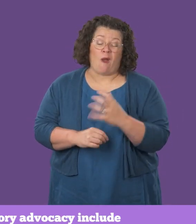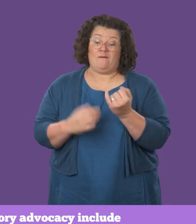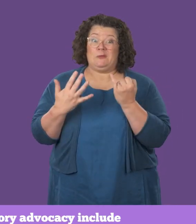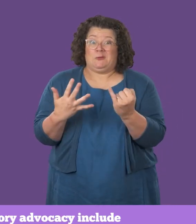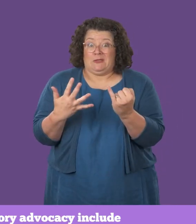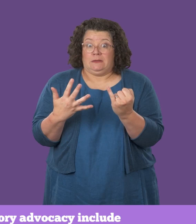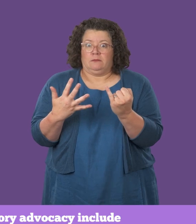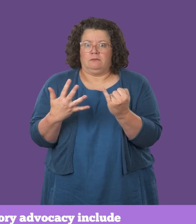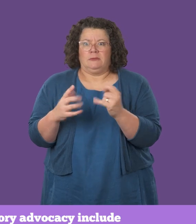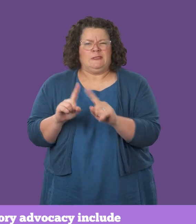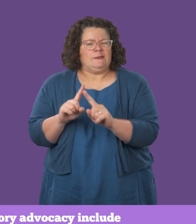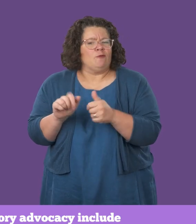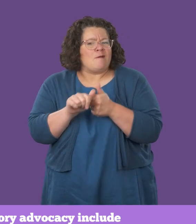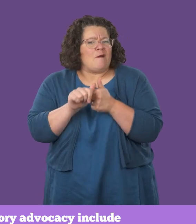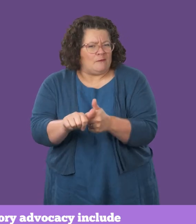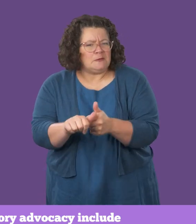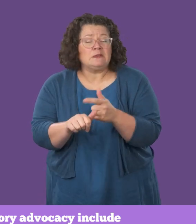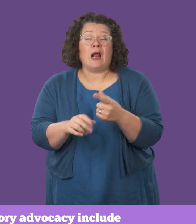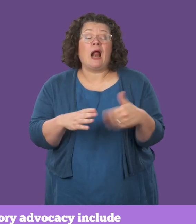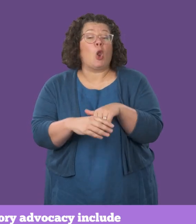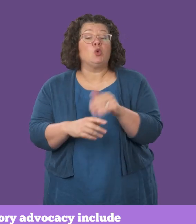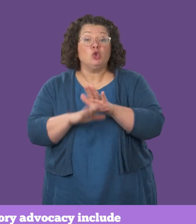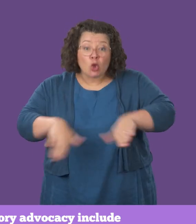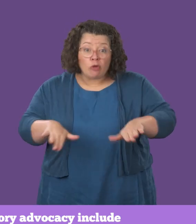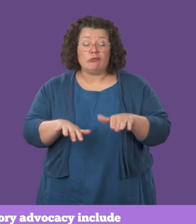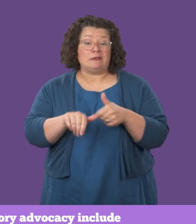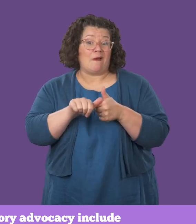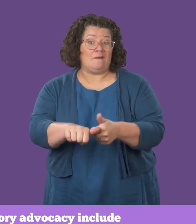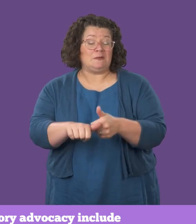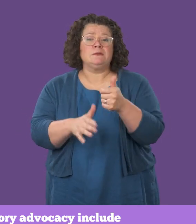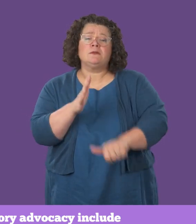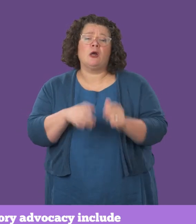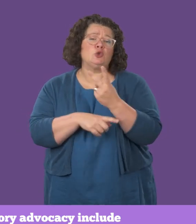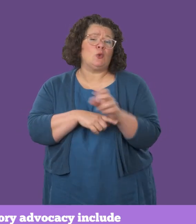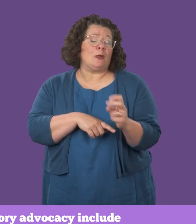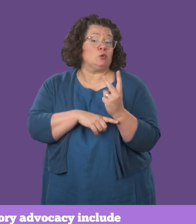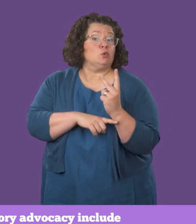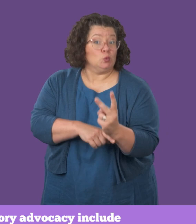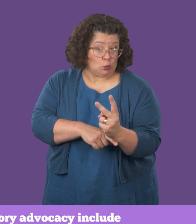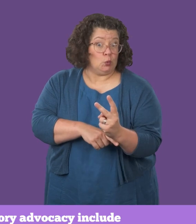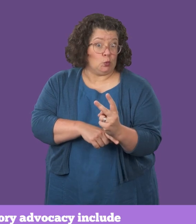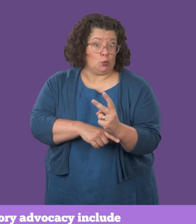6 types of statutory advocacy include children's advocacy, which came in 2002 as part of the